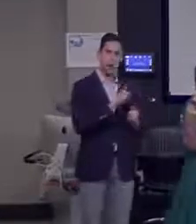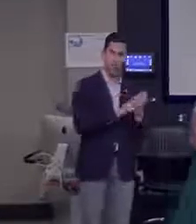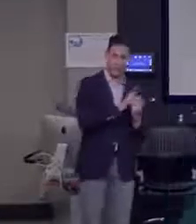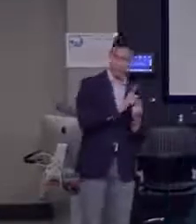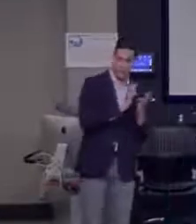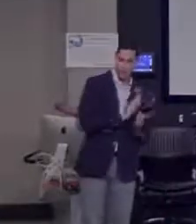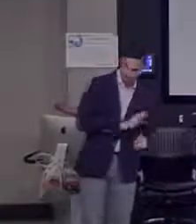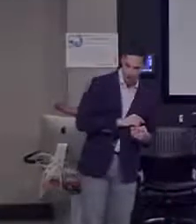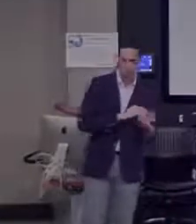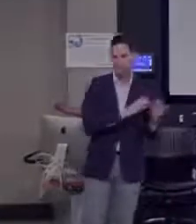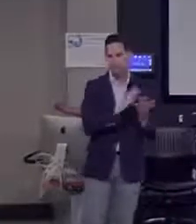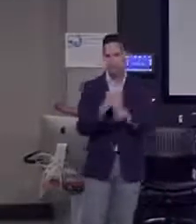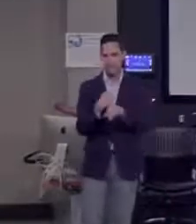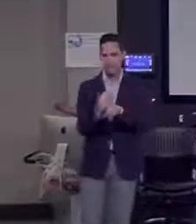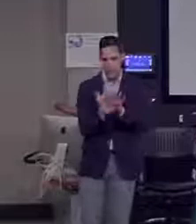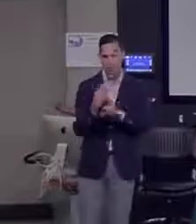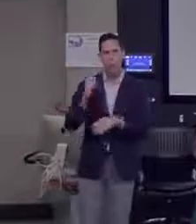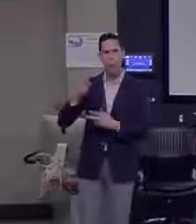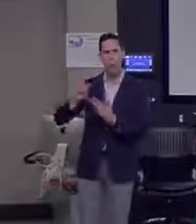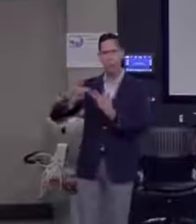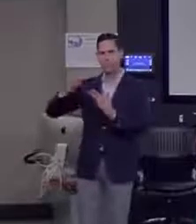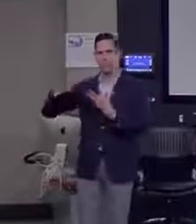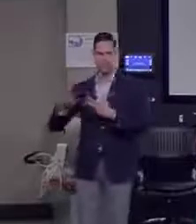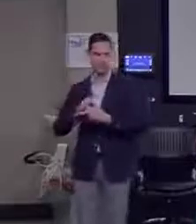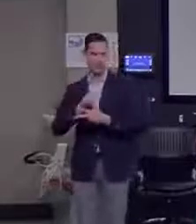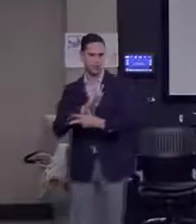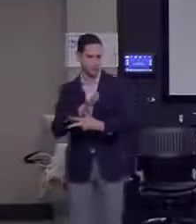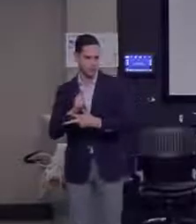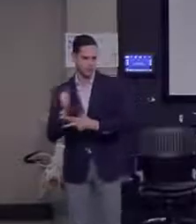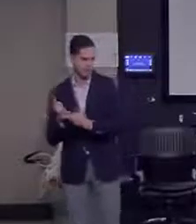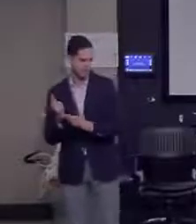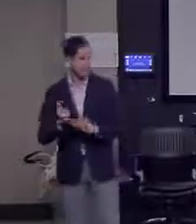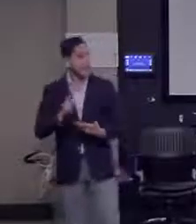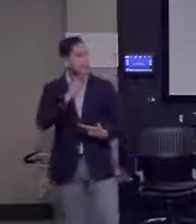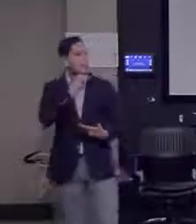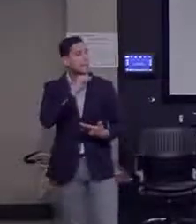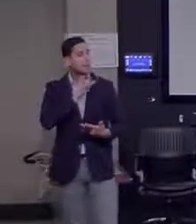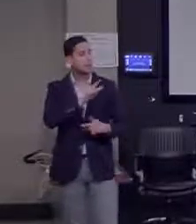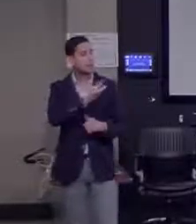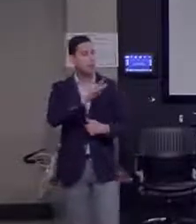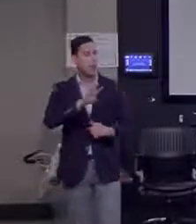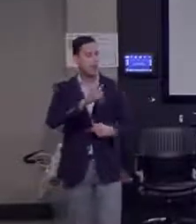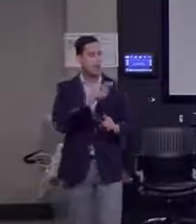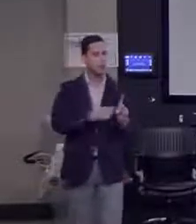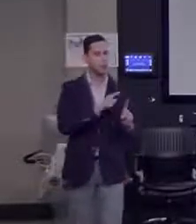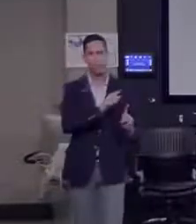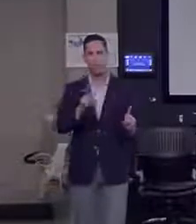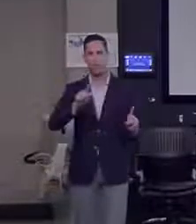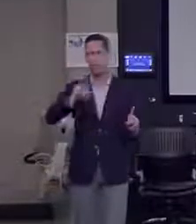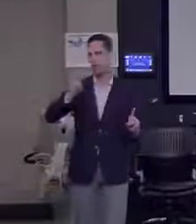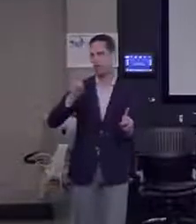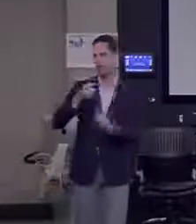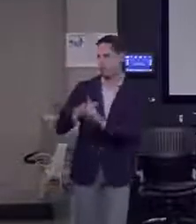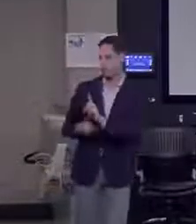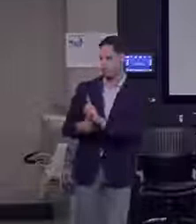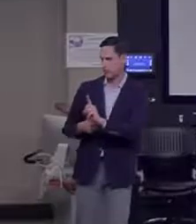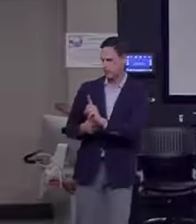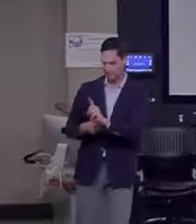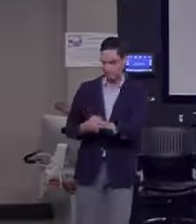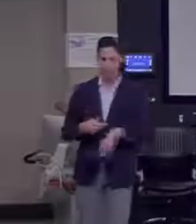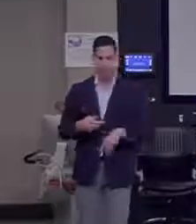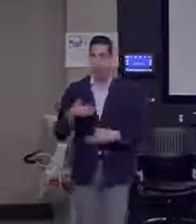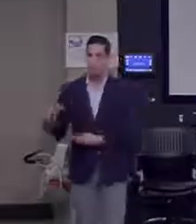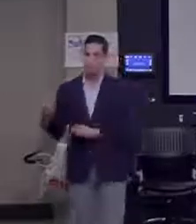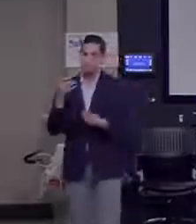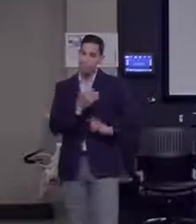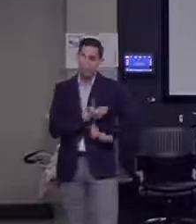We used 24 to 30-month-old children sitting on the mom's lap. So notice the features